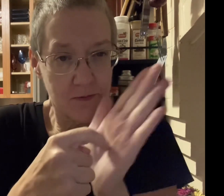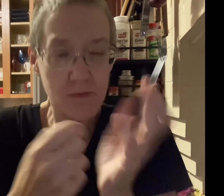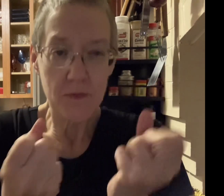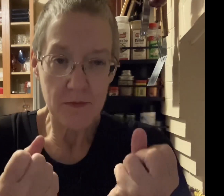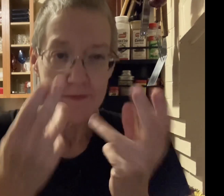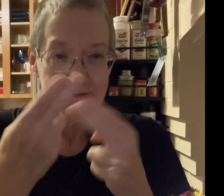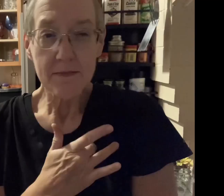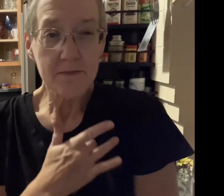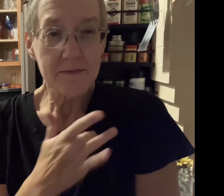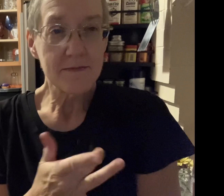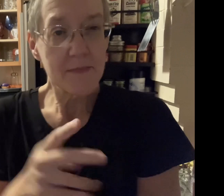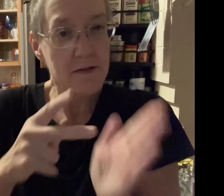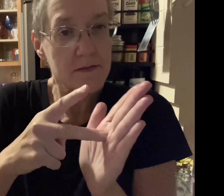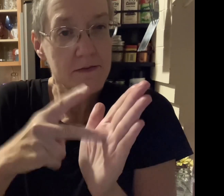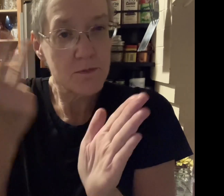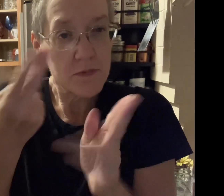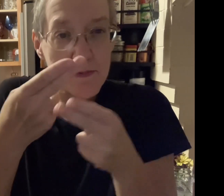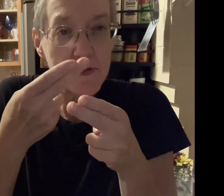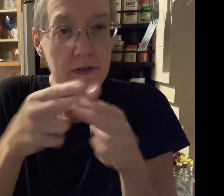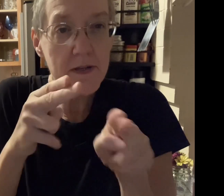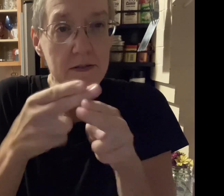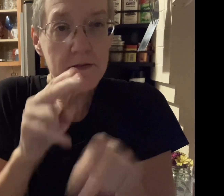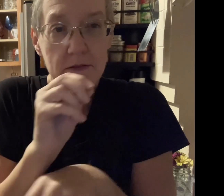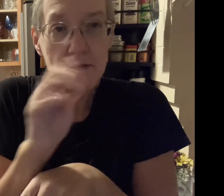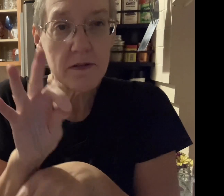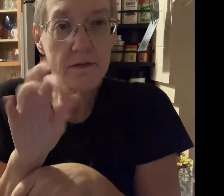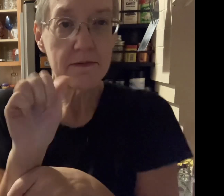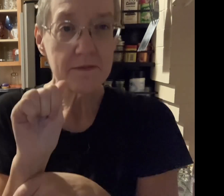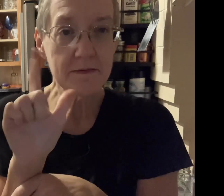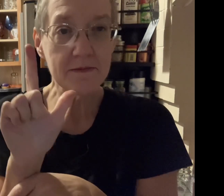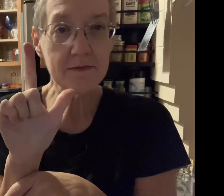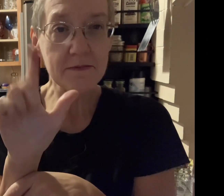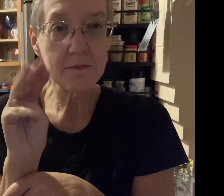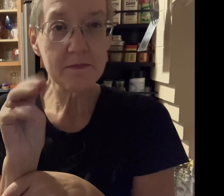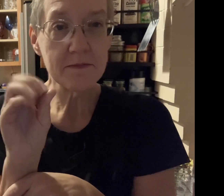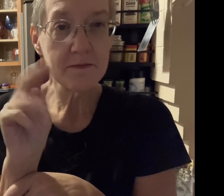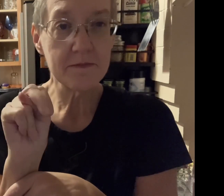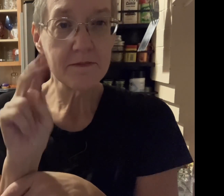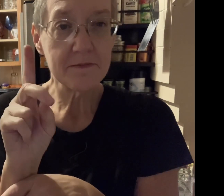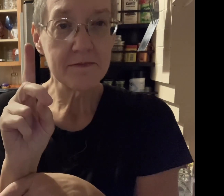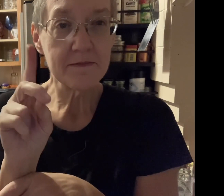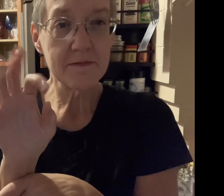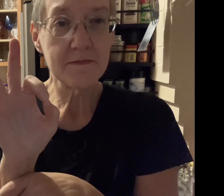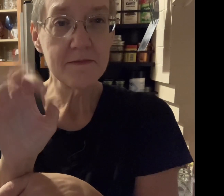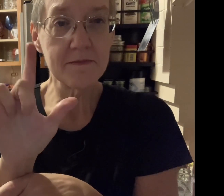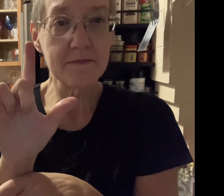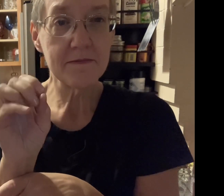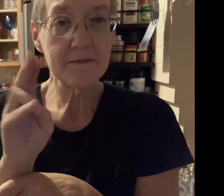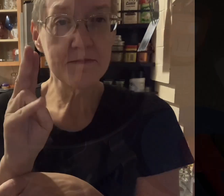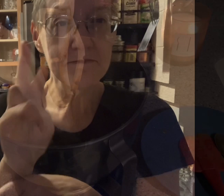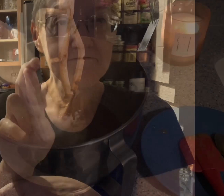another reason it requires more eggs. Typically, keto products require double the eggs if you're using coconut